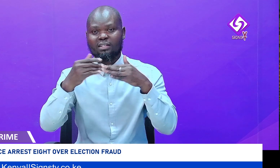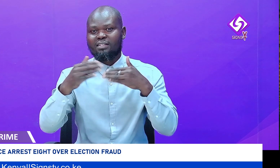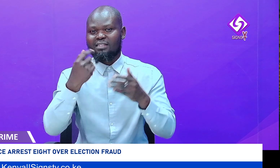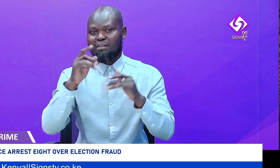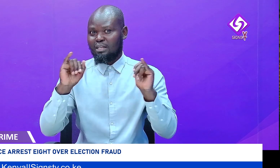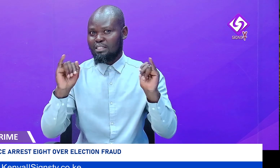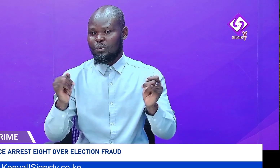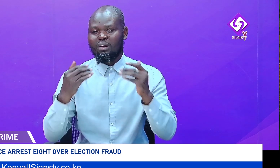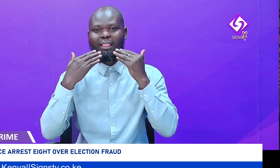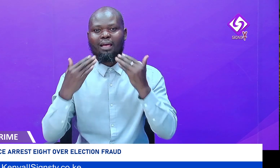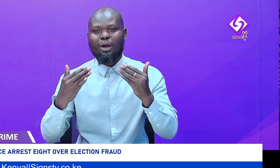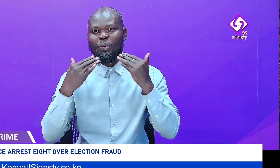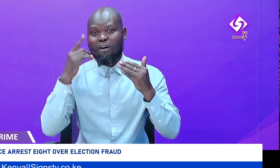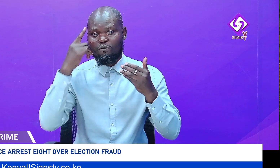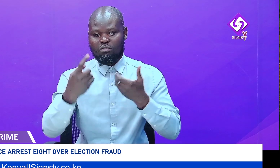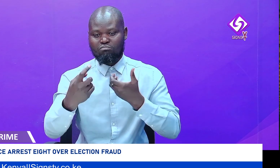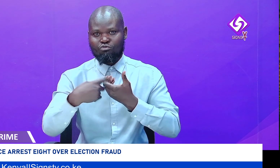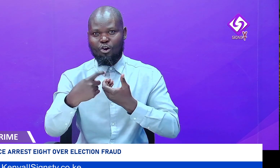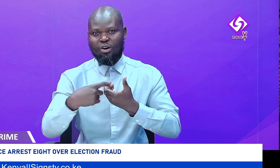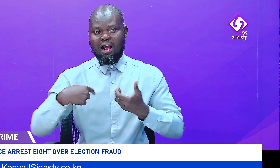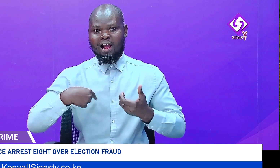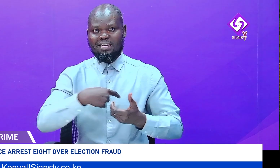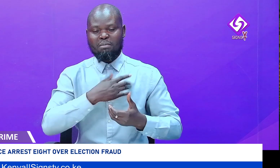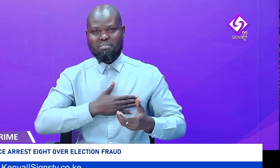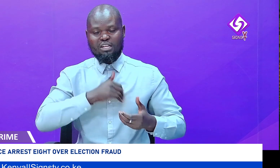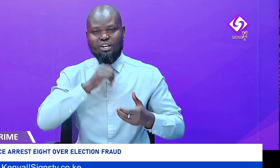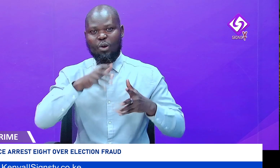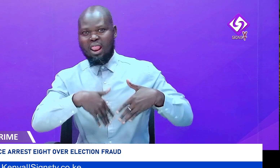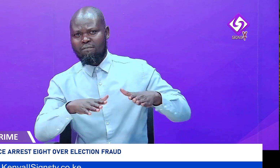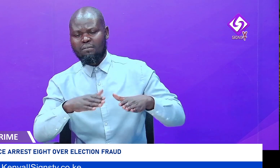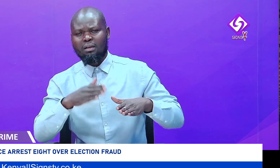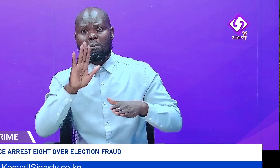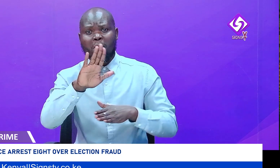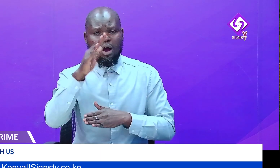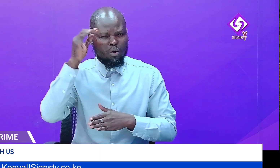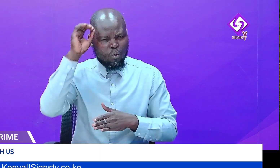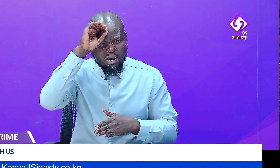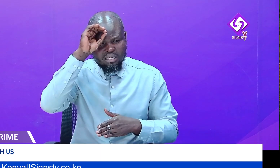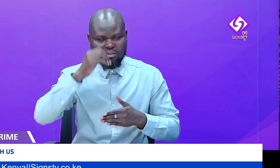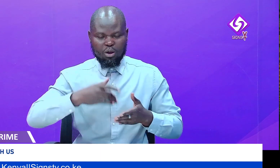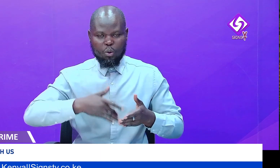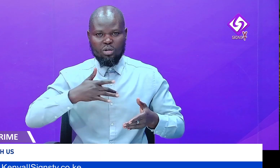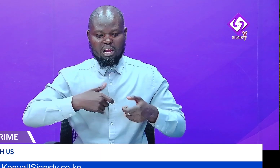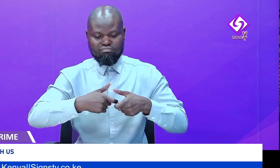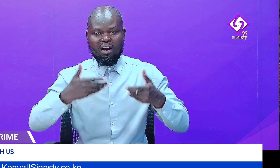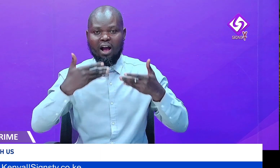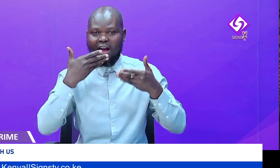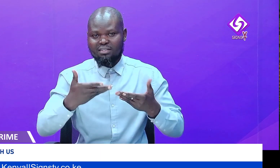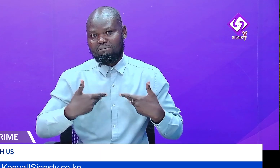That is all. Thank you for watching Science TV. We will wait for the team that